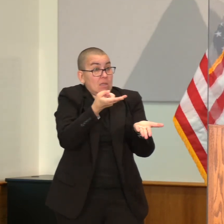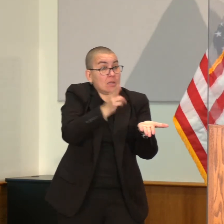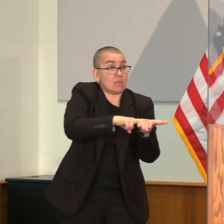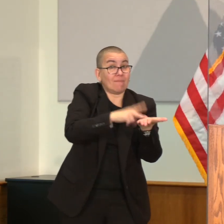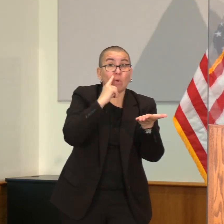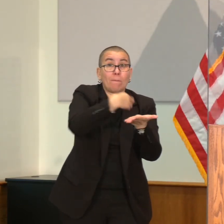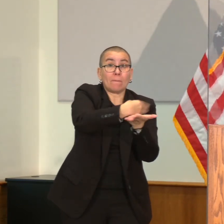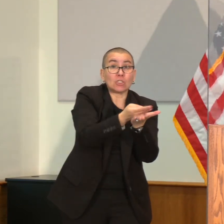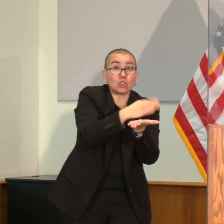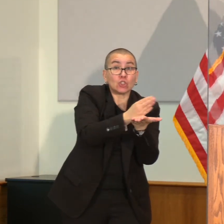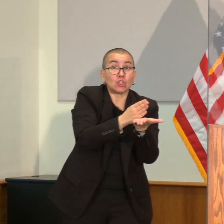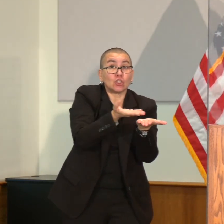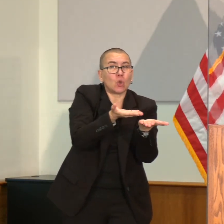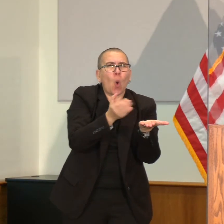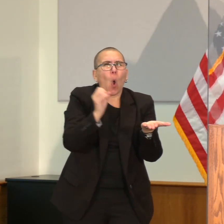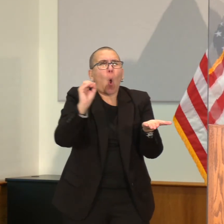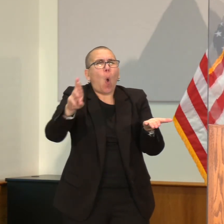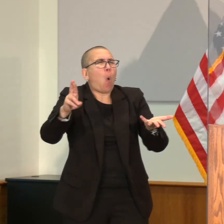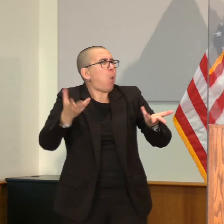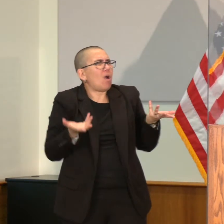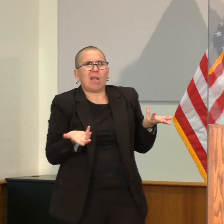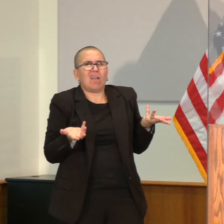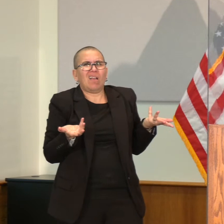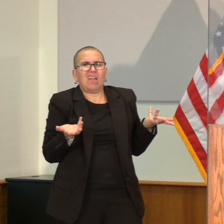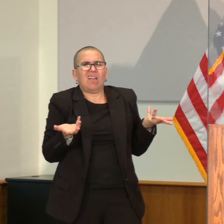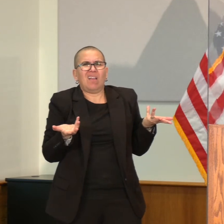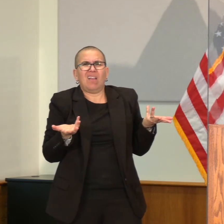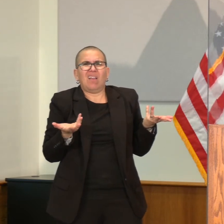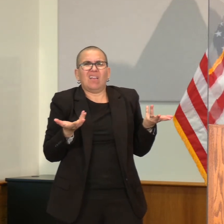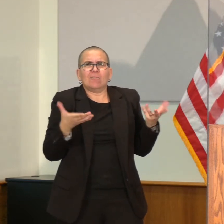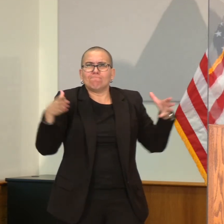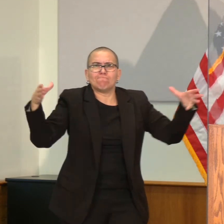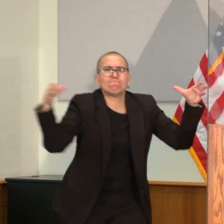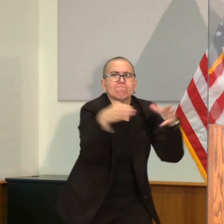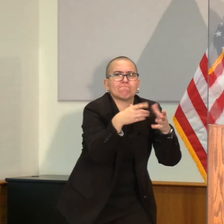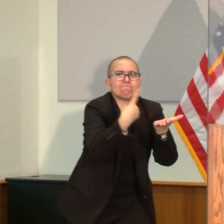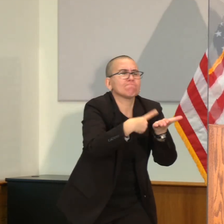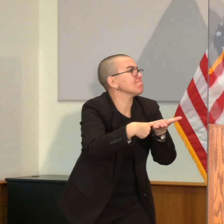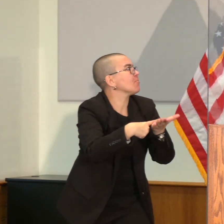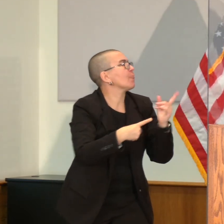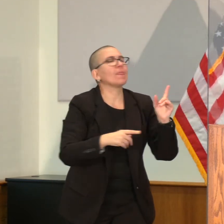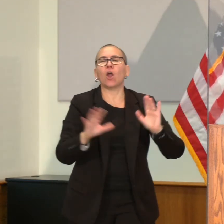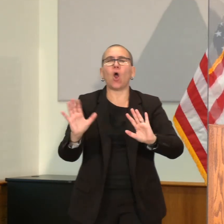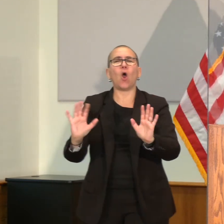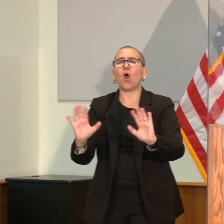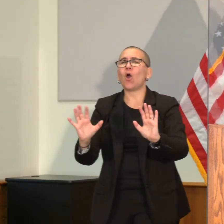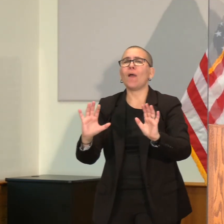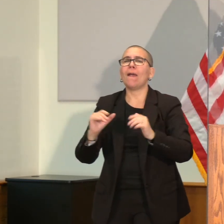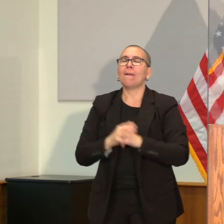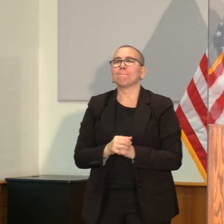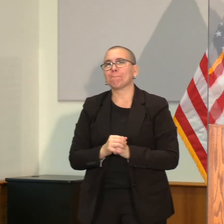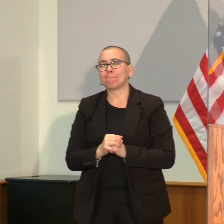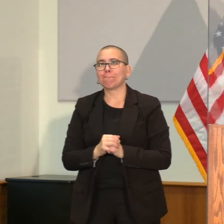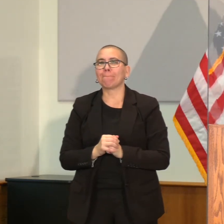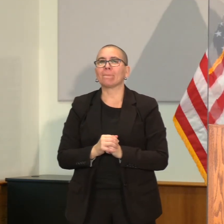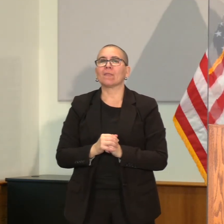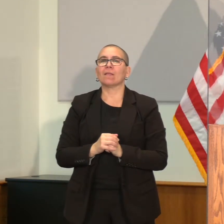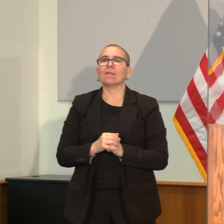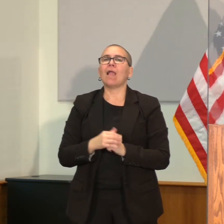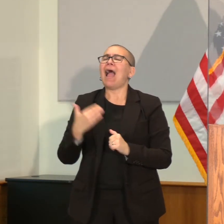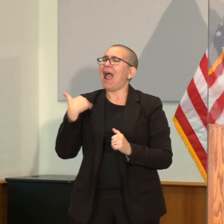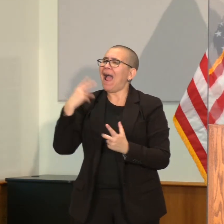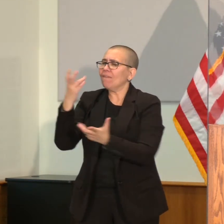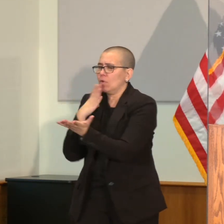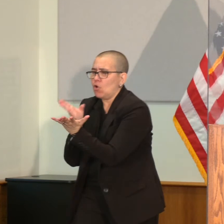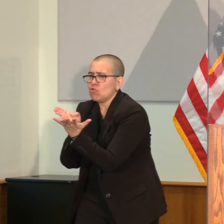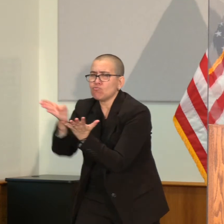levers you're looking to pull? Because the clock is ticking. Yeah, there's other levers. I don't think it's ever good to go in, and I've said this many, many times and been